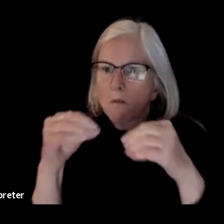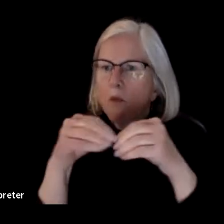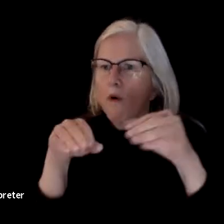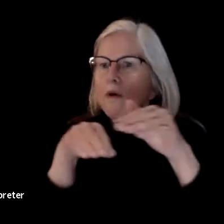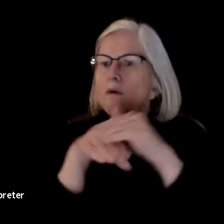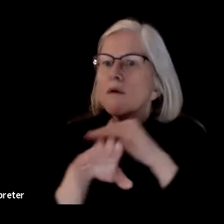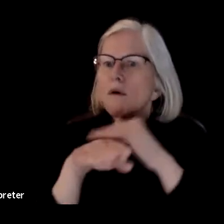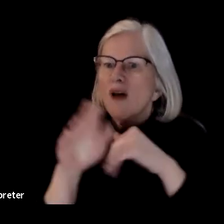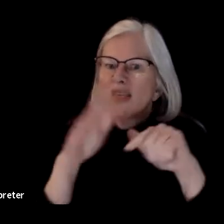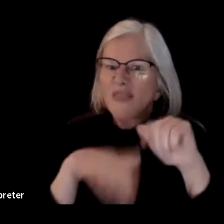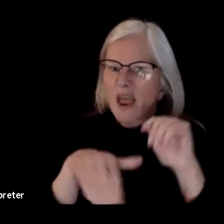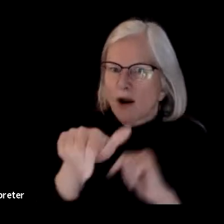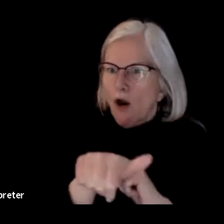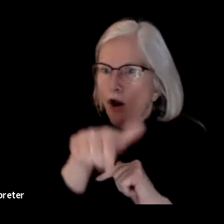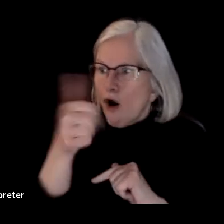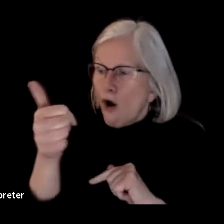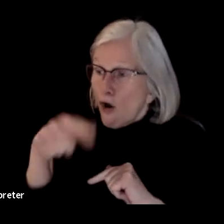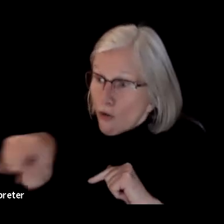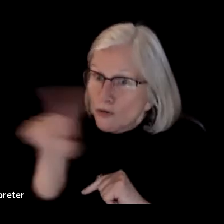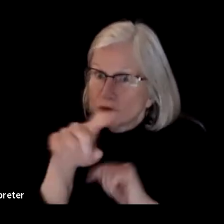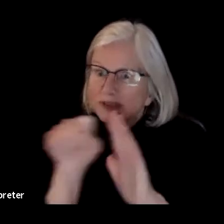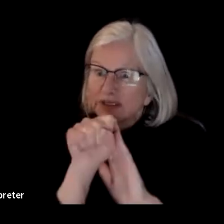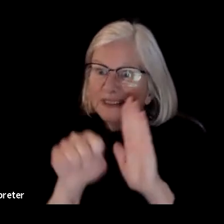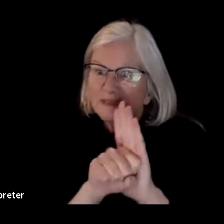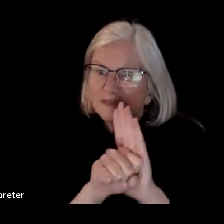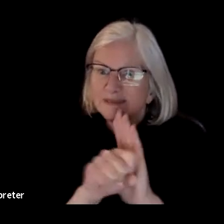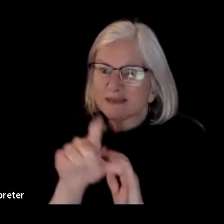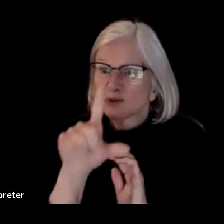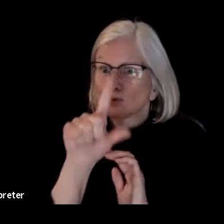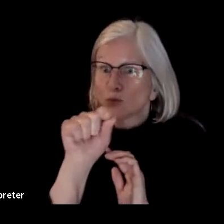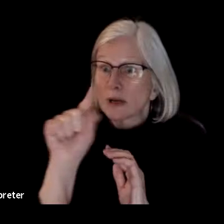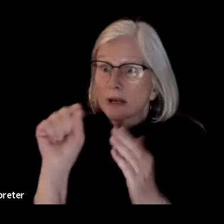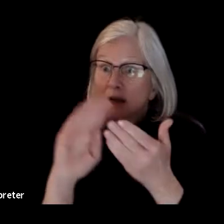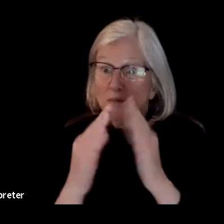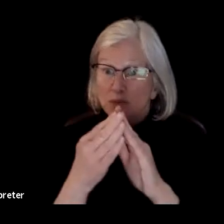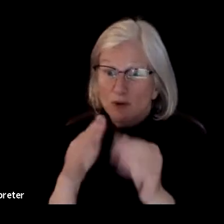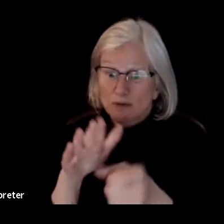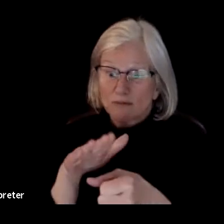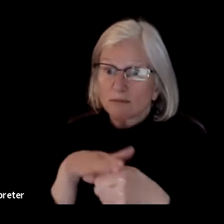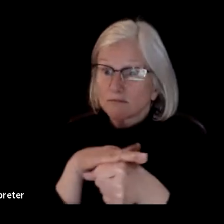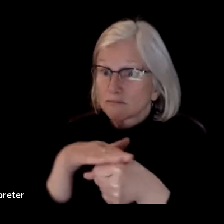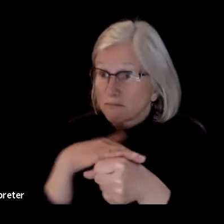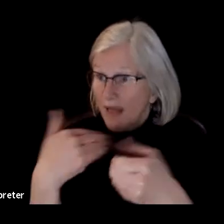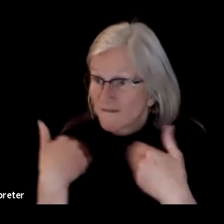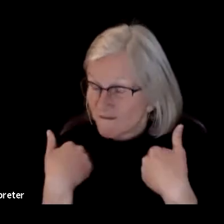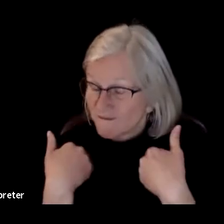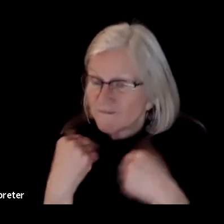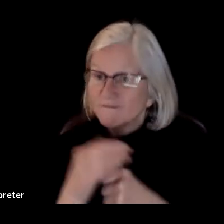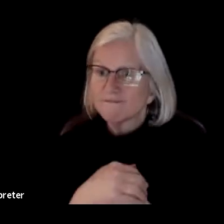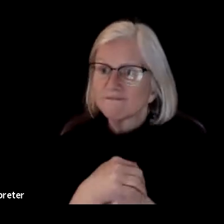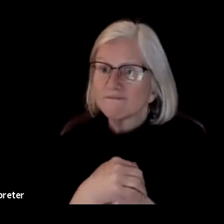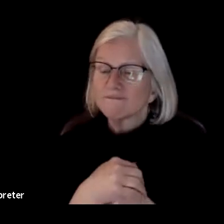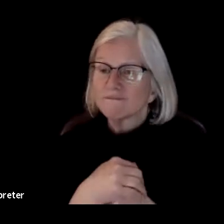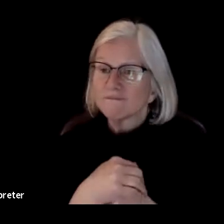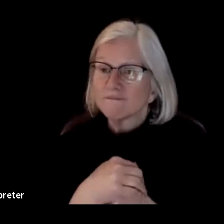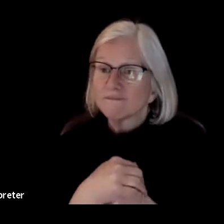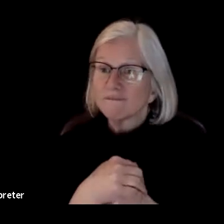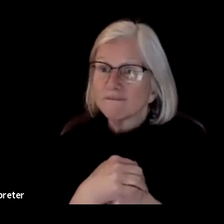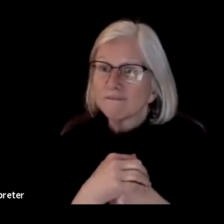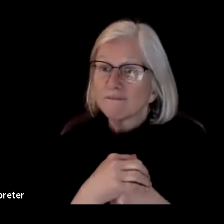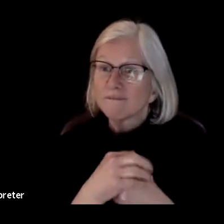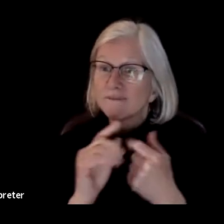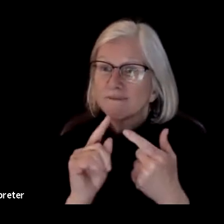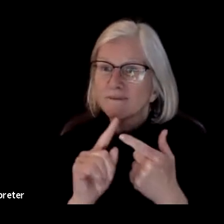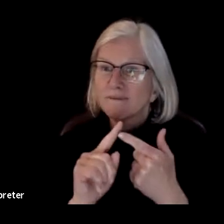more than 20 community sites across the state, which is in addition to our Test at Home